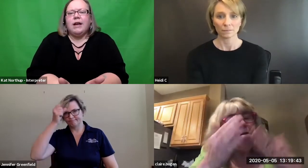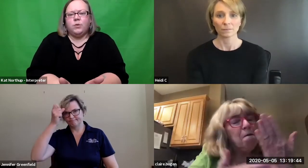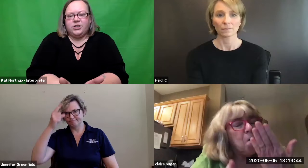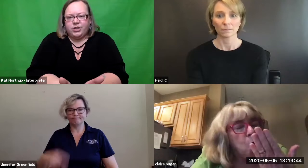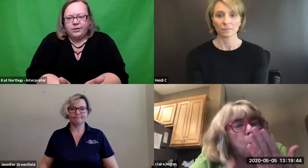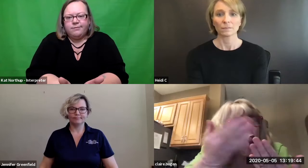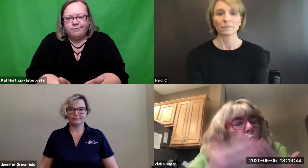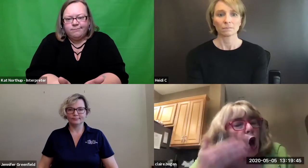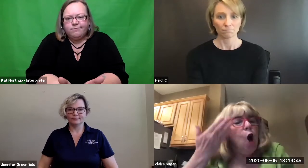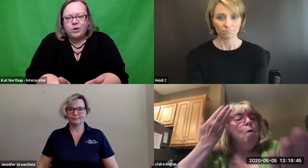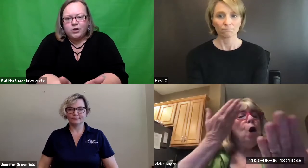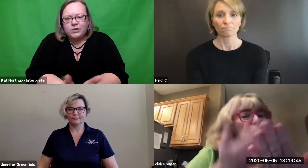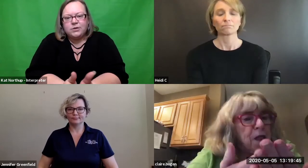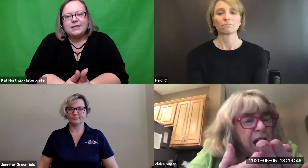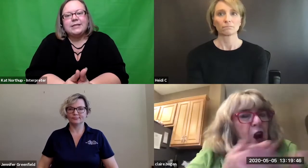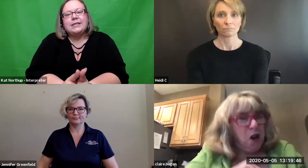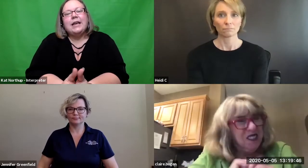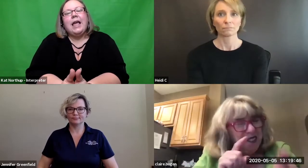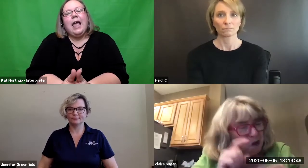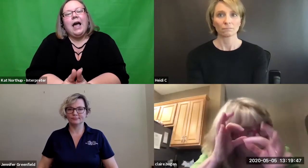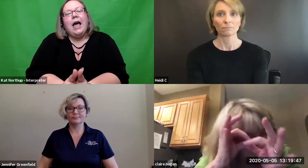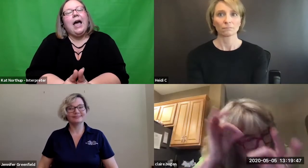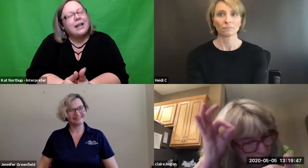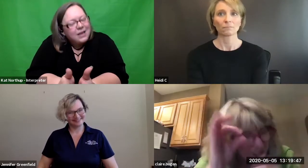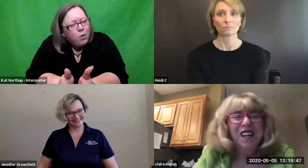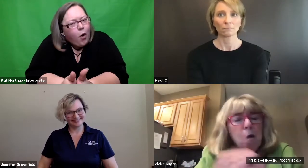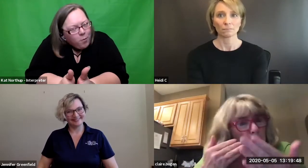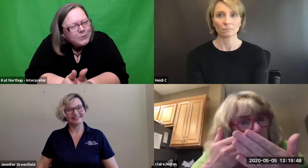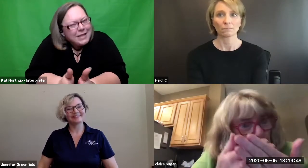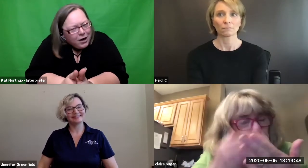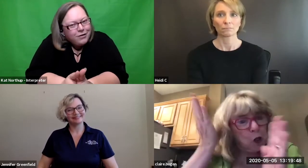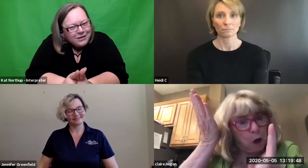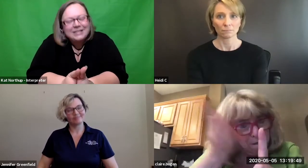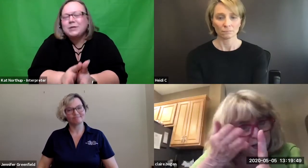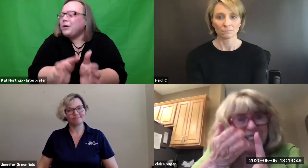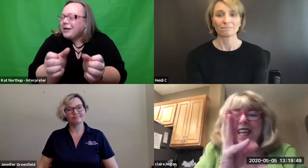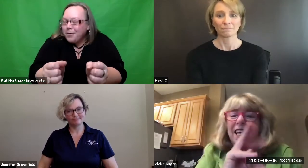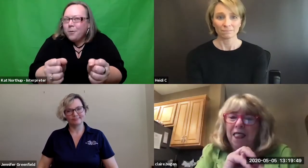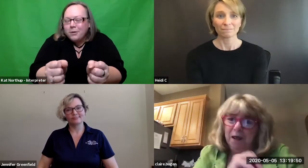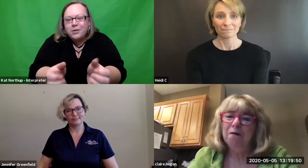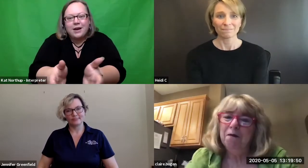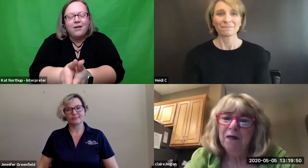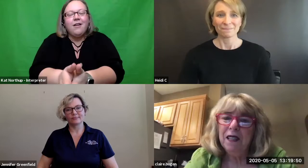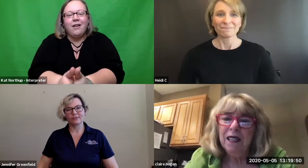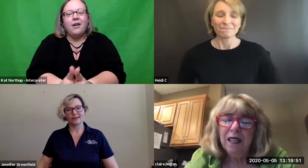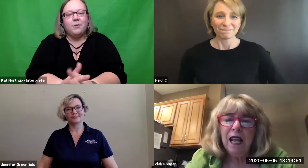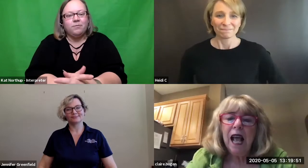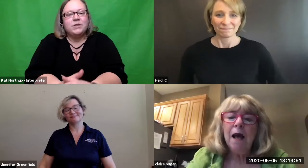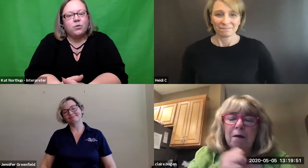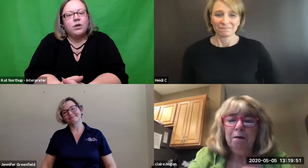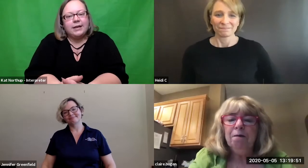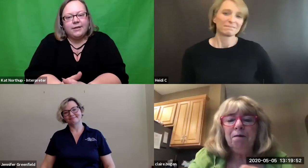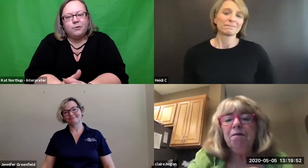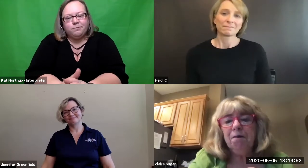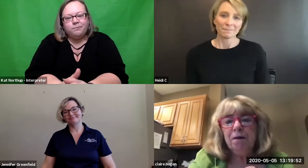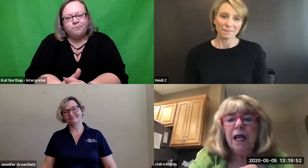virtual graduation to our students. And I think we're almost there in spirit. I'm hoping we're there.